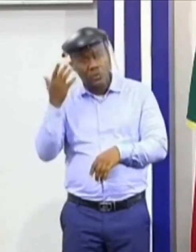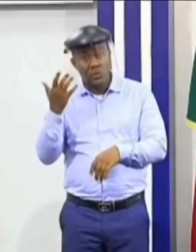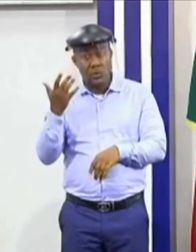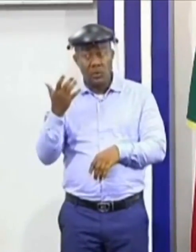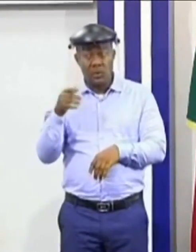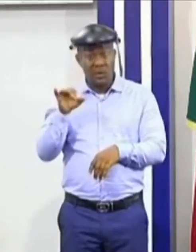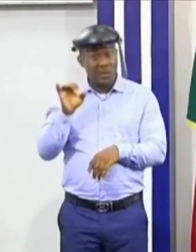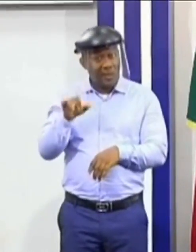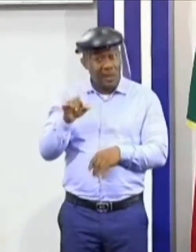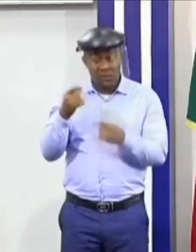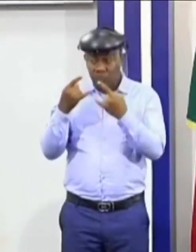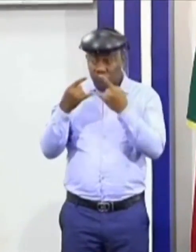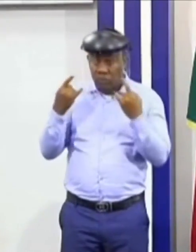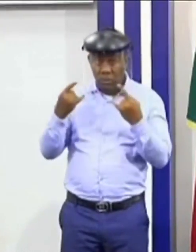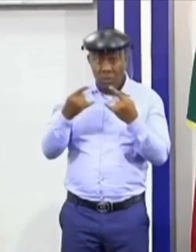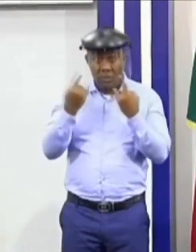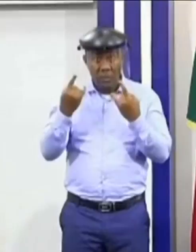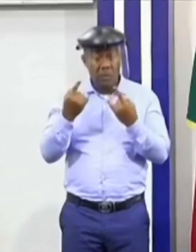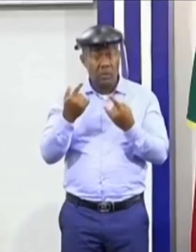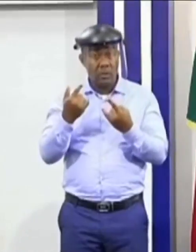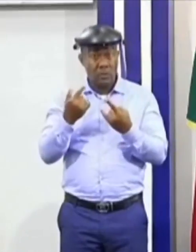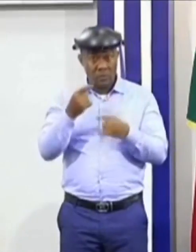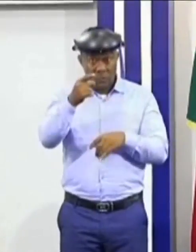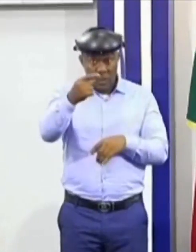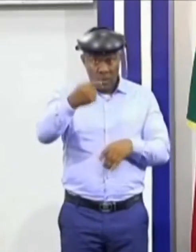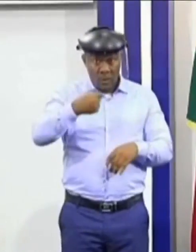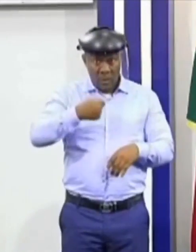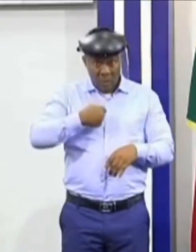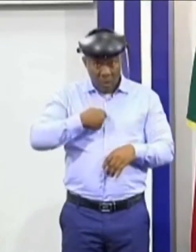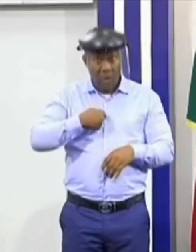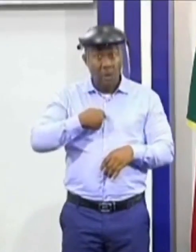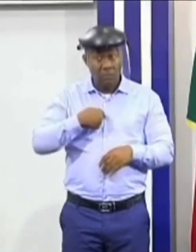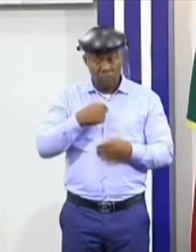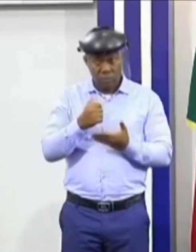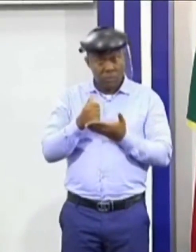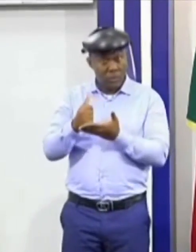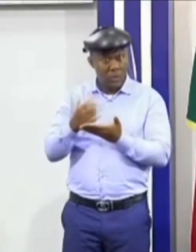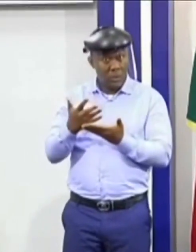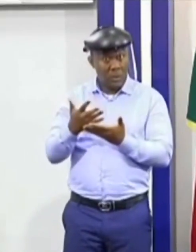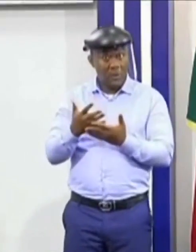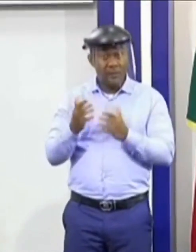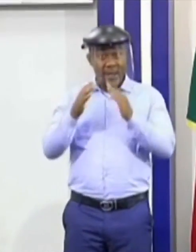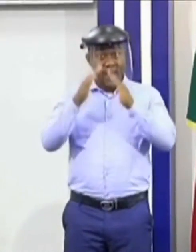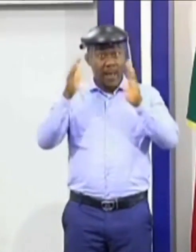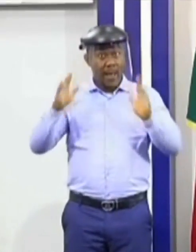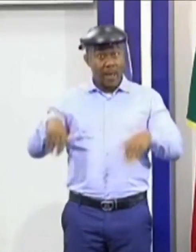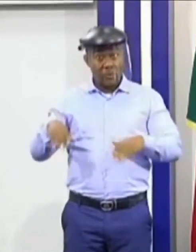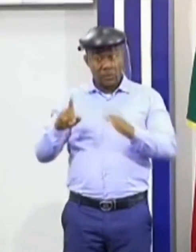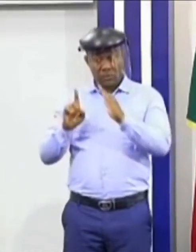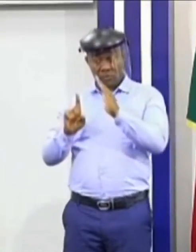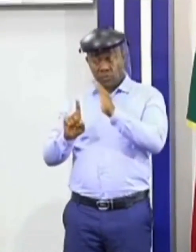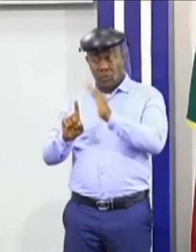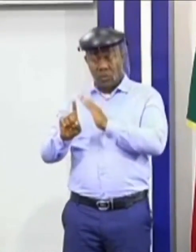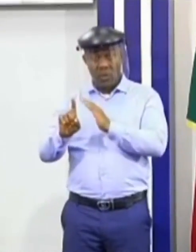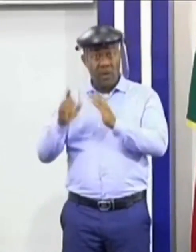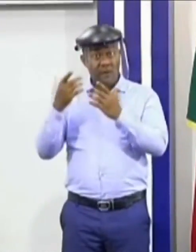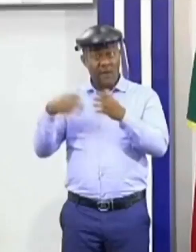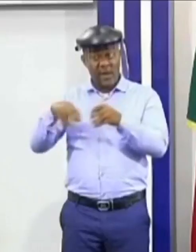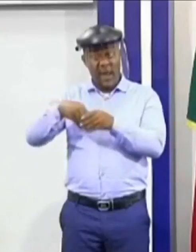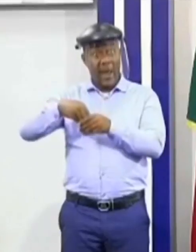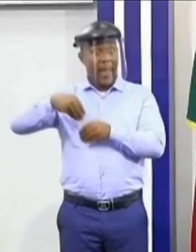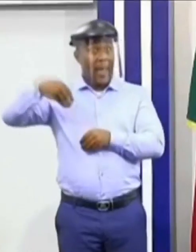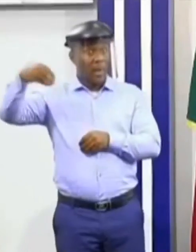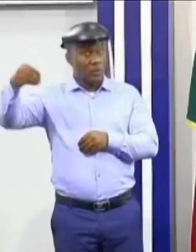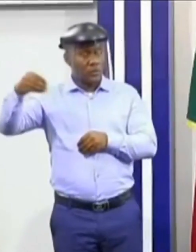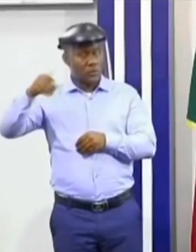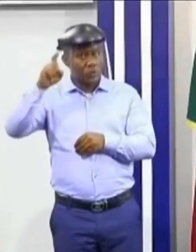in our collective interest as well to wear the face masks when stepping outside of our homes. The wearing of